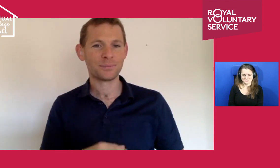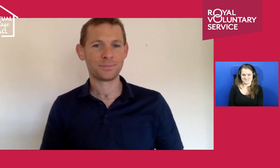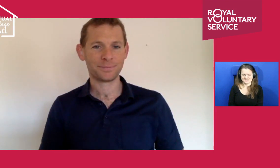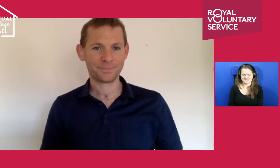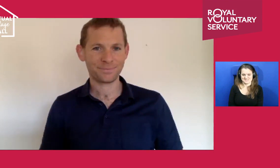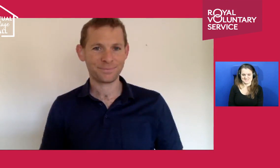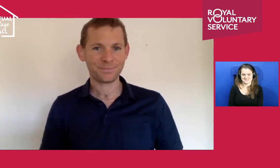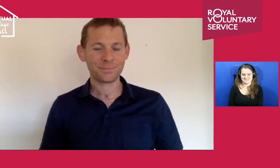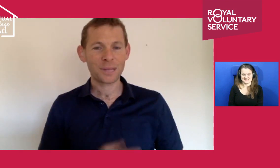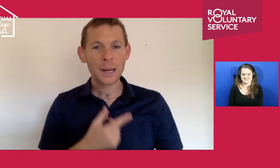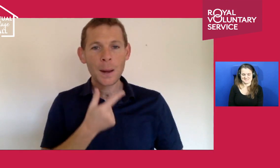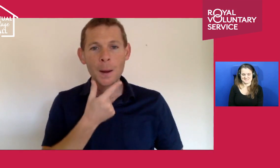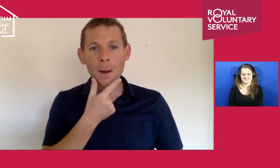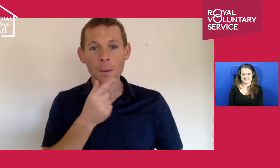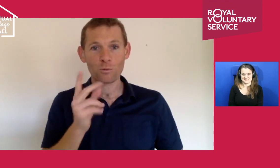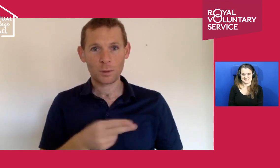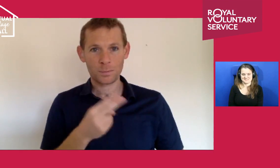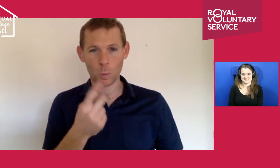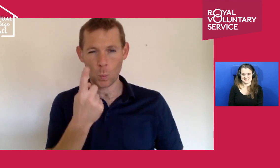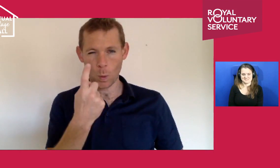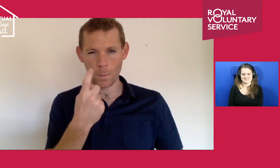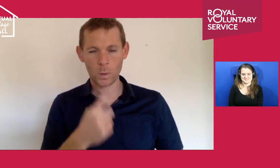girl.